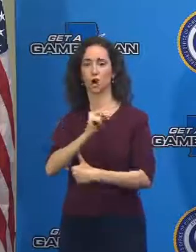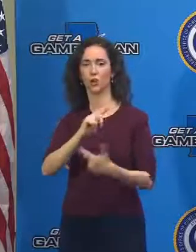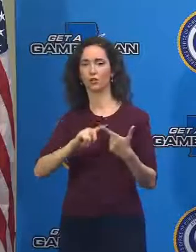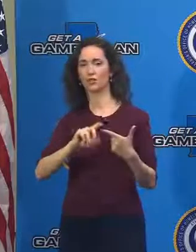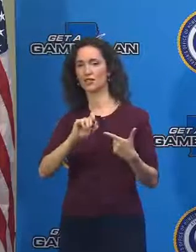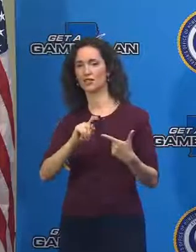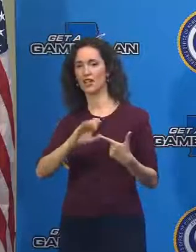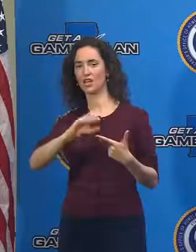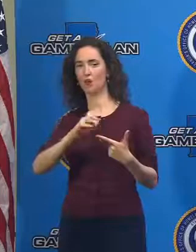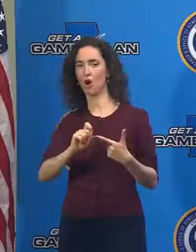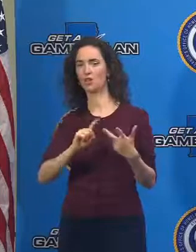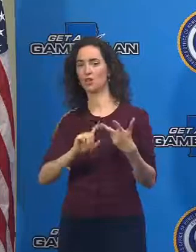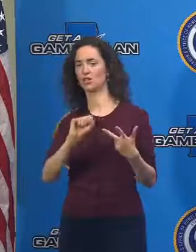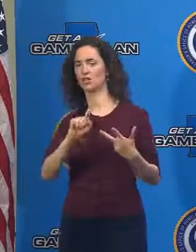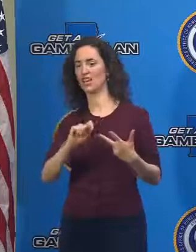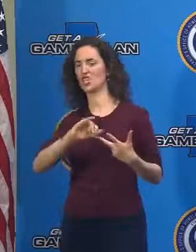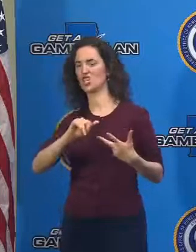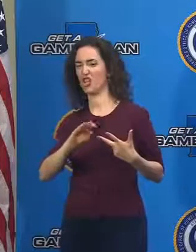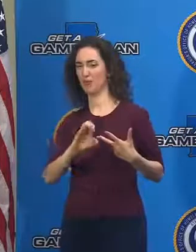and Lafourche.